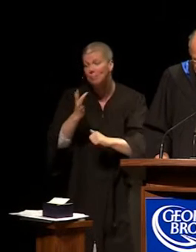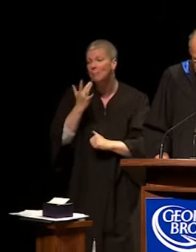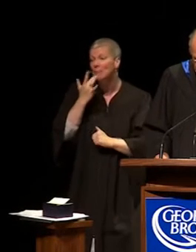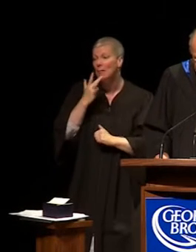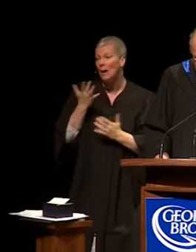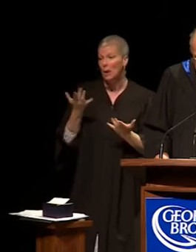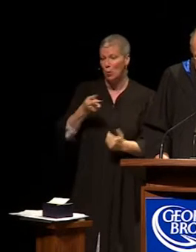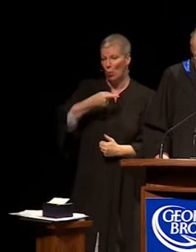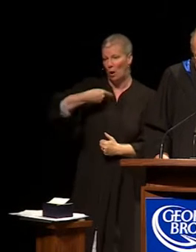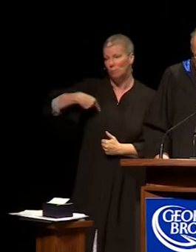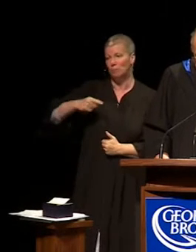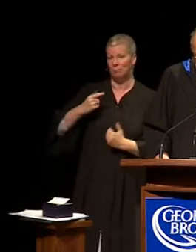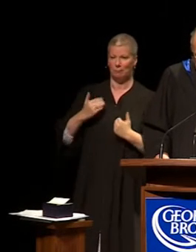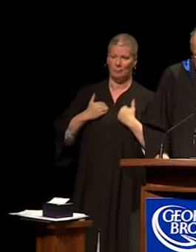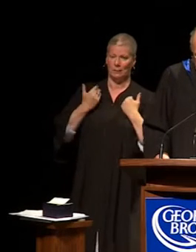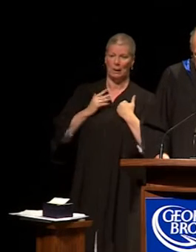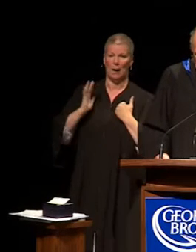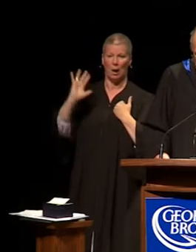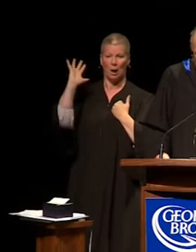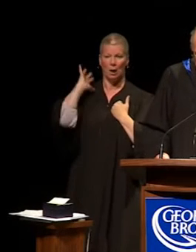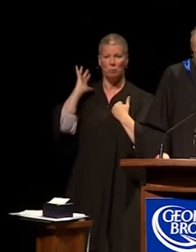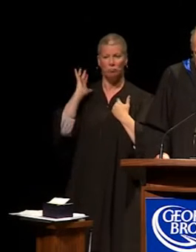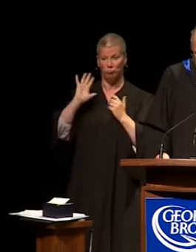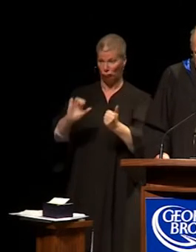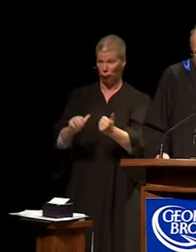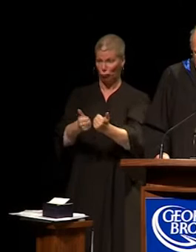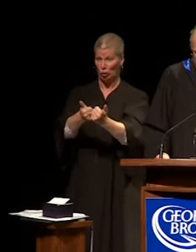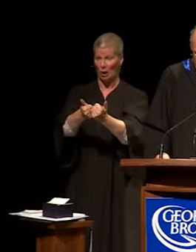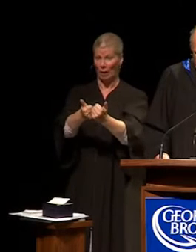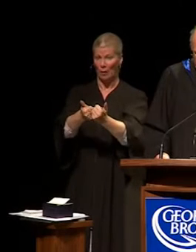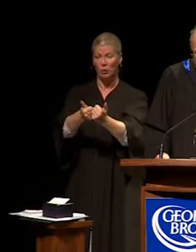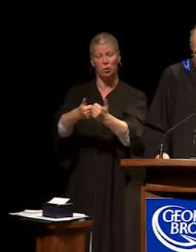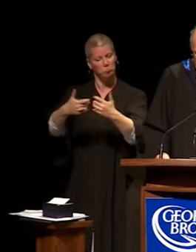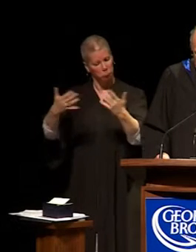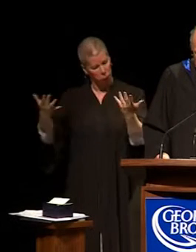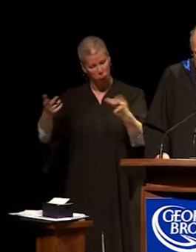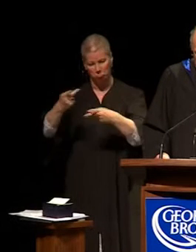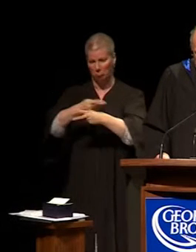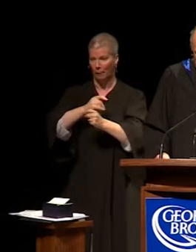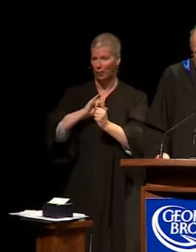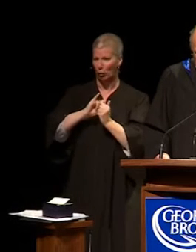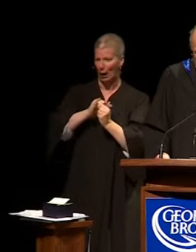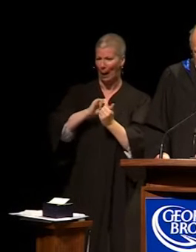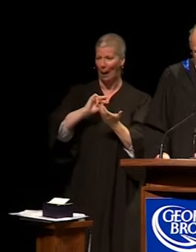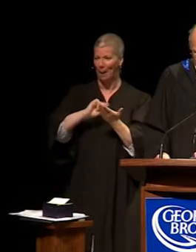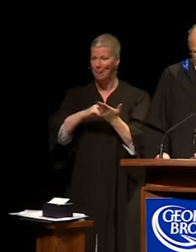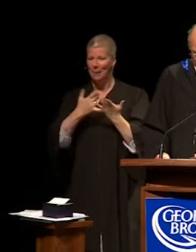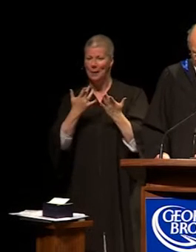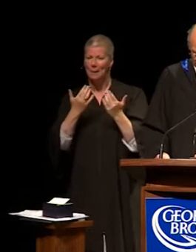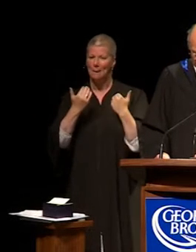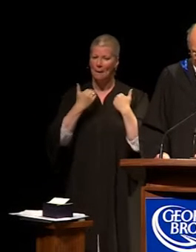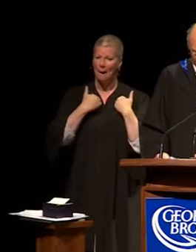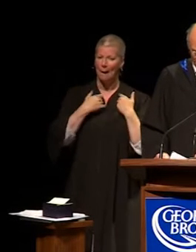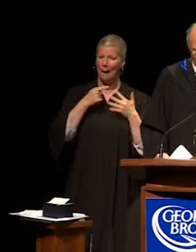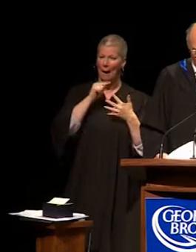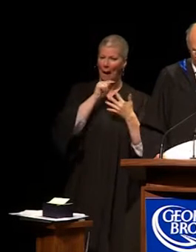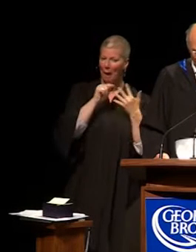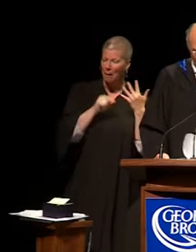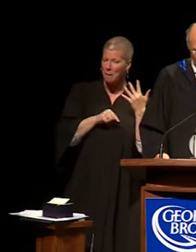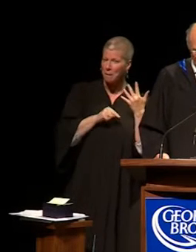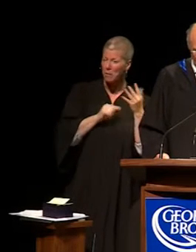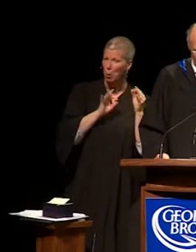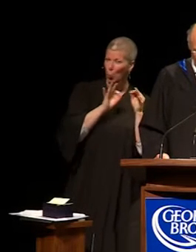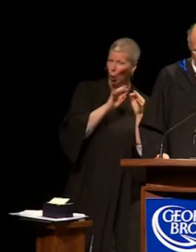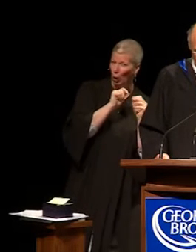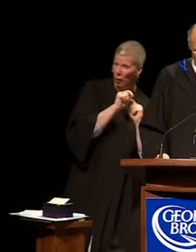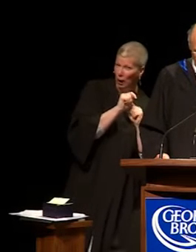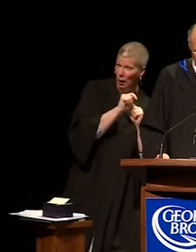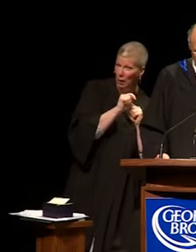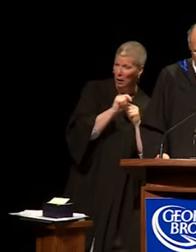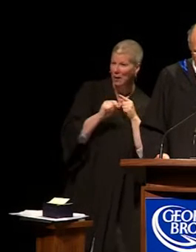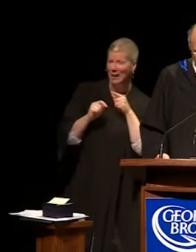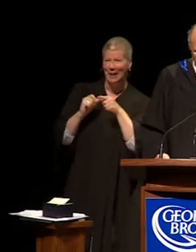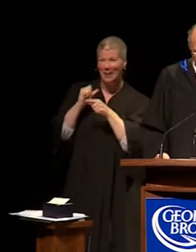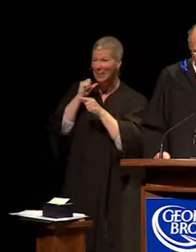the challenge. We had to weigh the positives against the negatives and just focus on